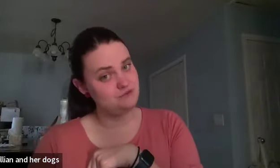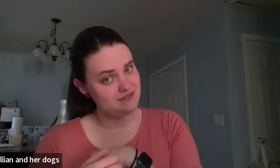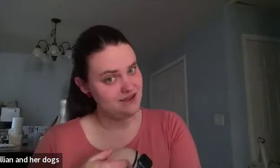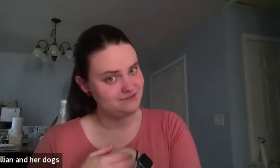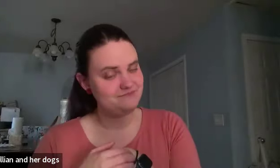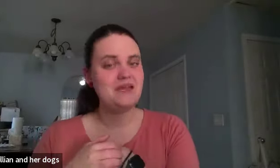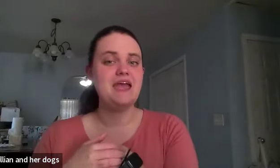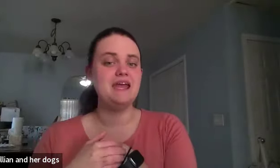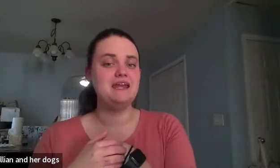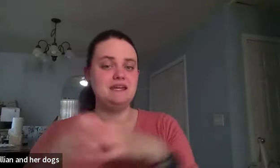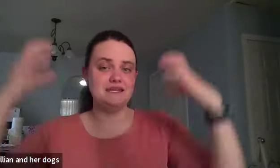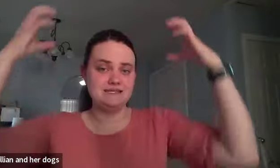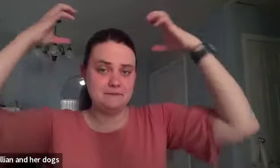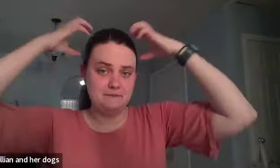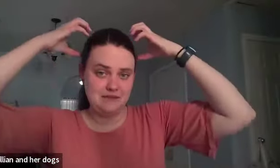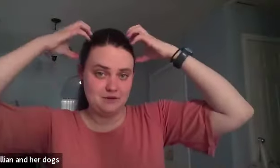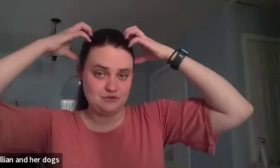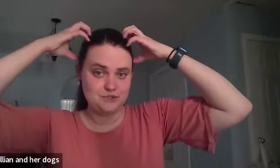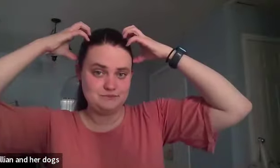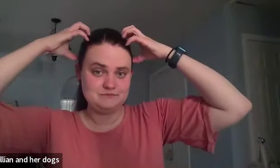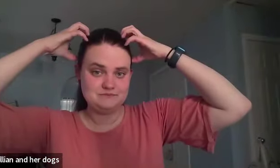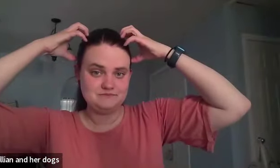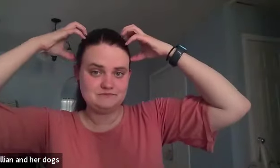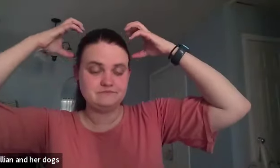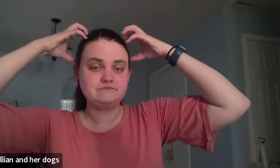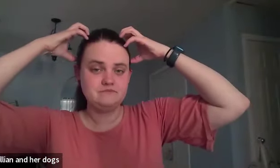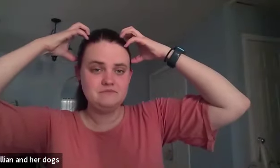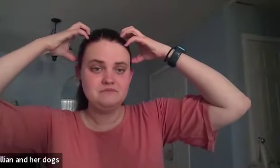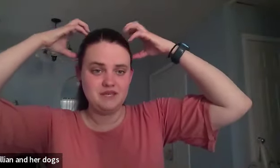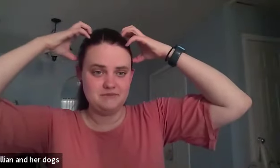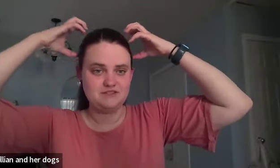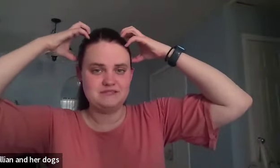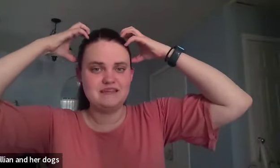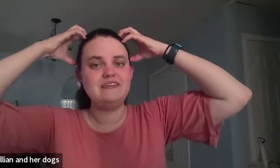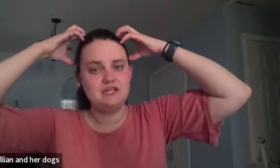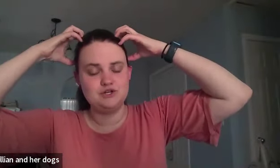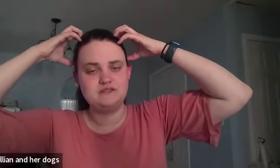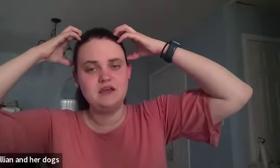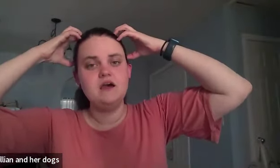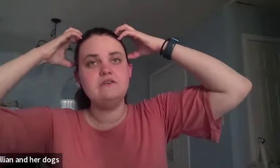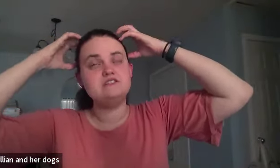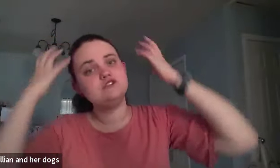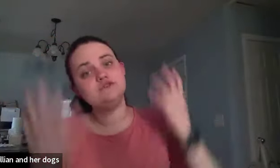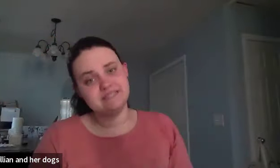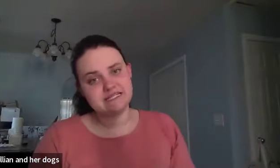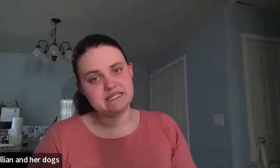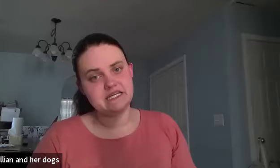own sign, and it is Mickey Mouse. Mickey Mouse. So it's like the ears. This is also for